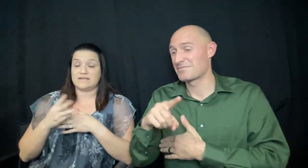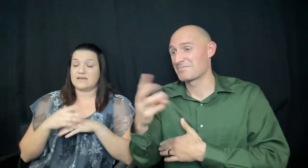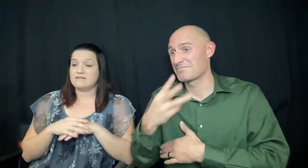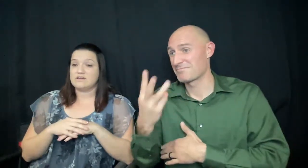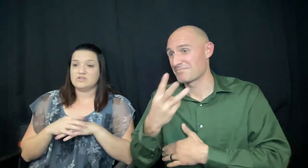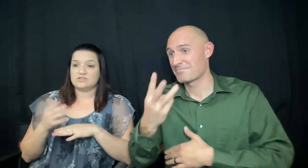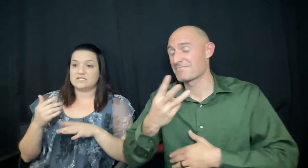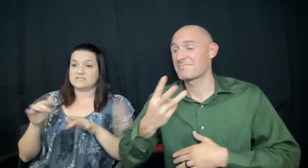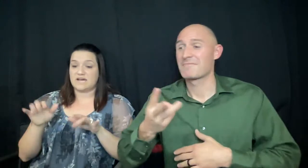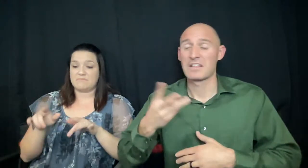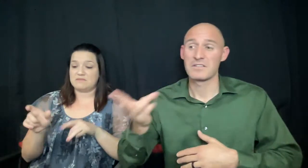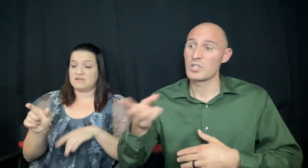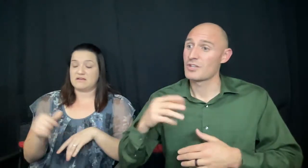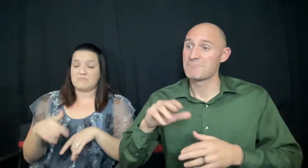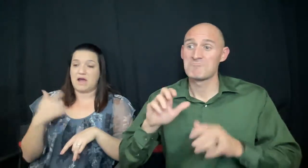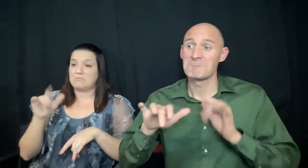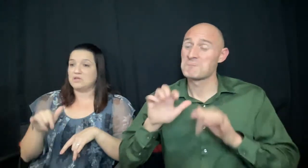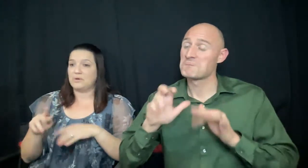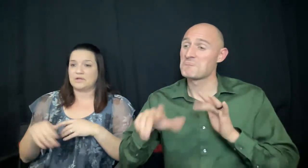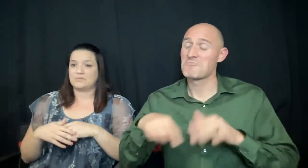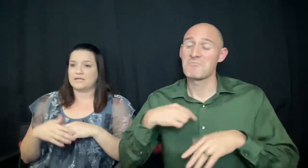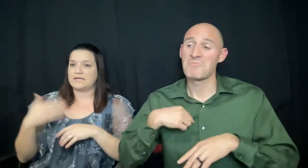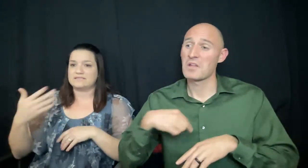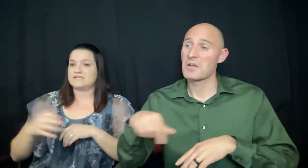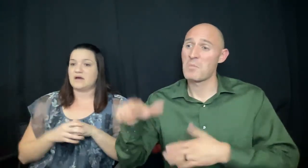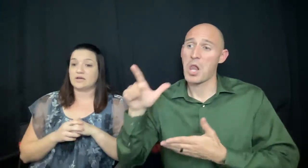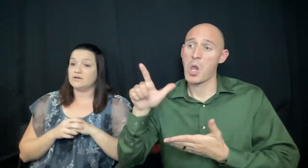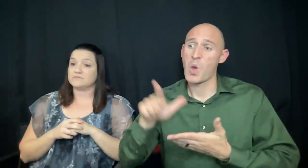Wednesday, just type in there, I'm low intermediate, and see how it goes.